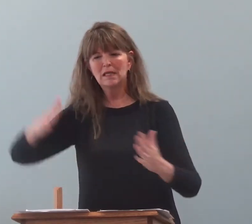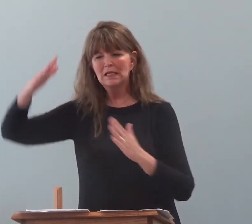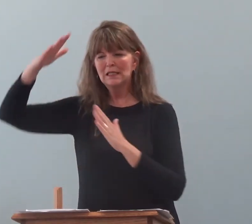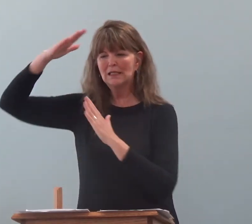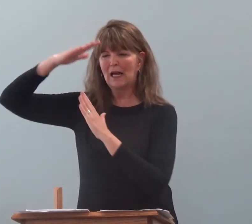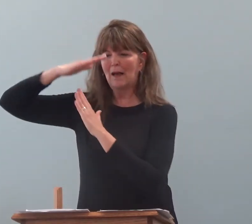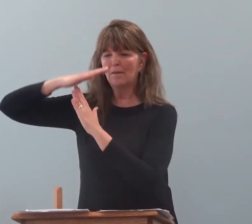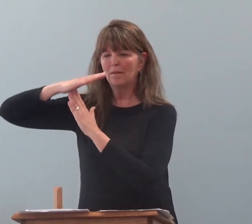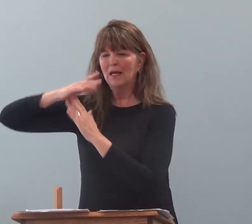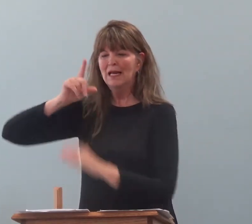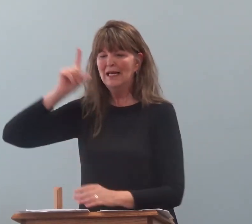creation.